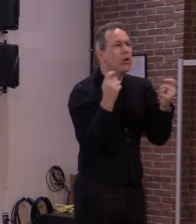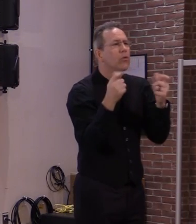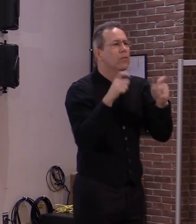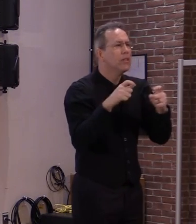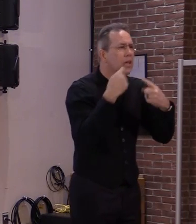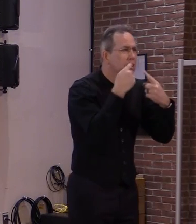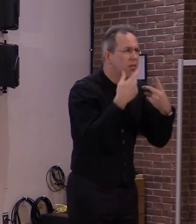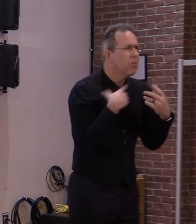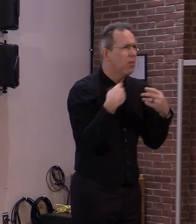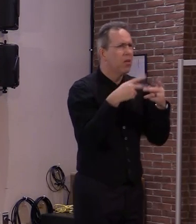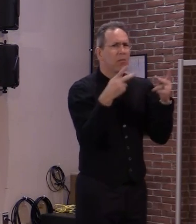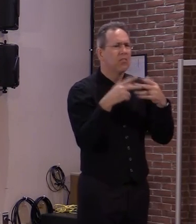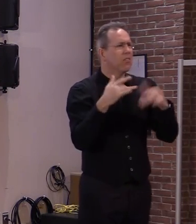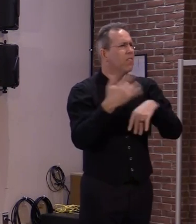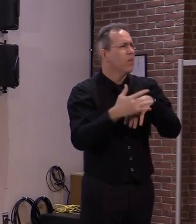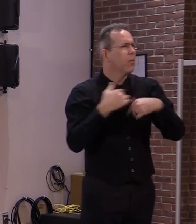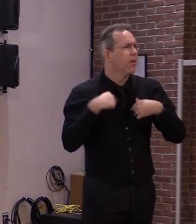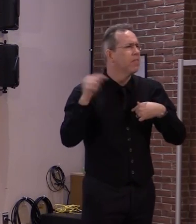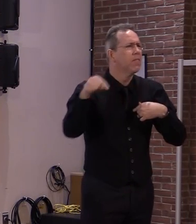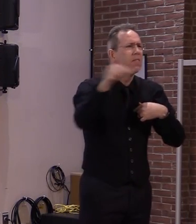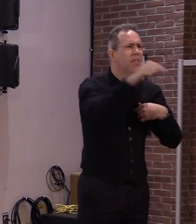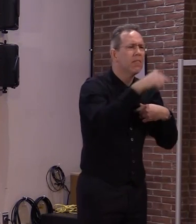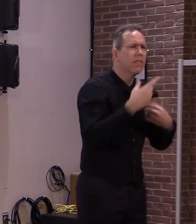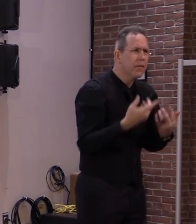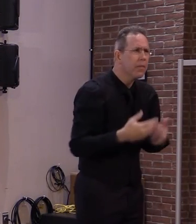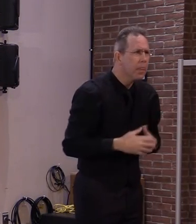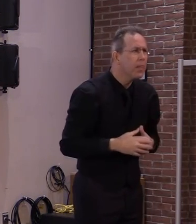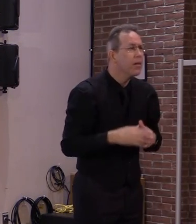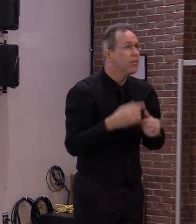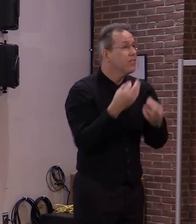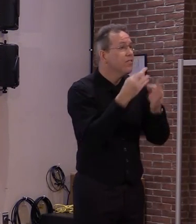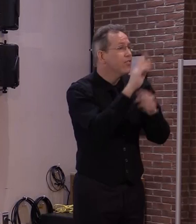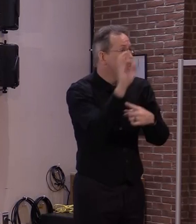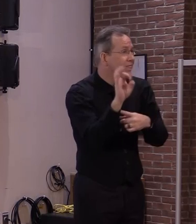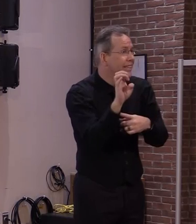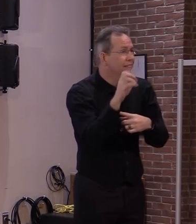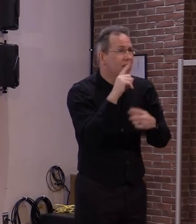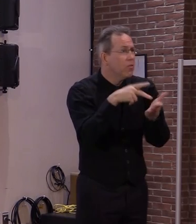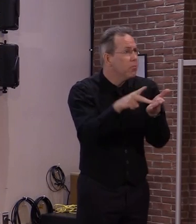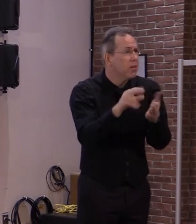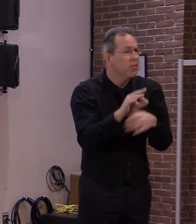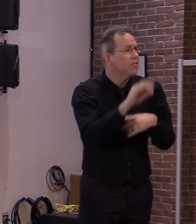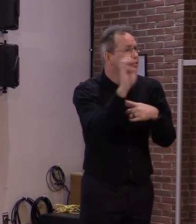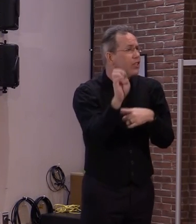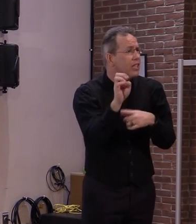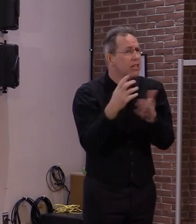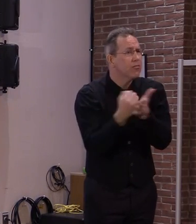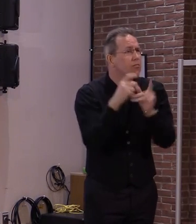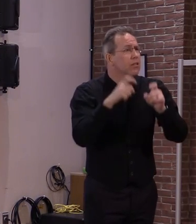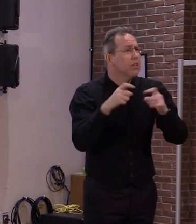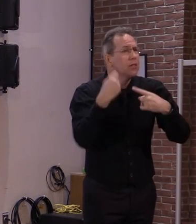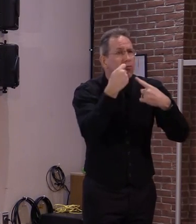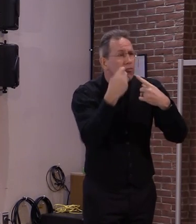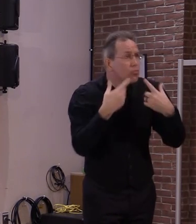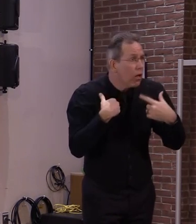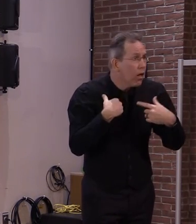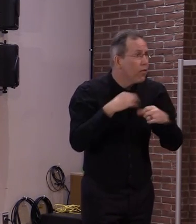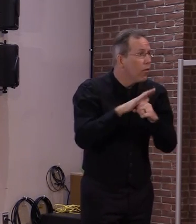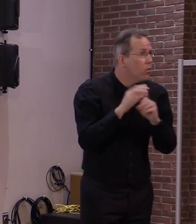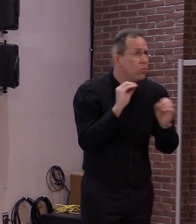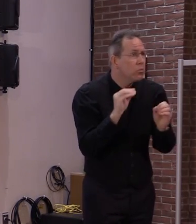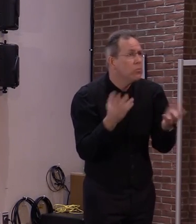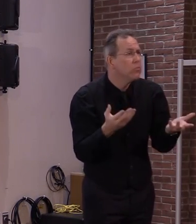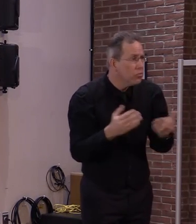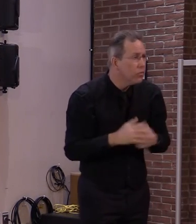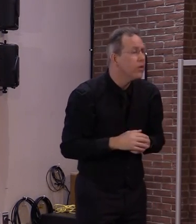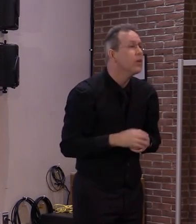free. On February 27th, we are planning an additional testing opportunity located at the St. Albans